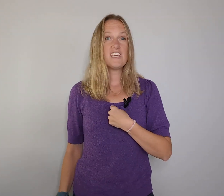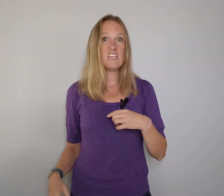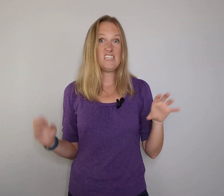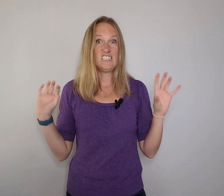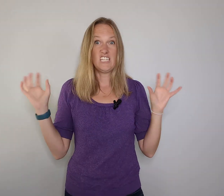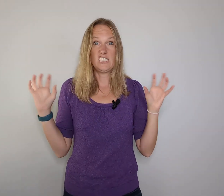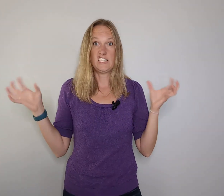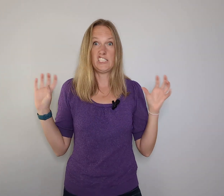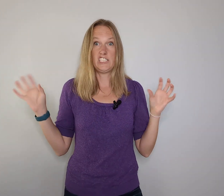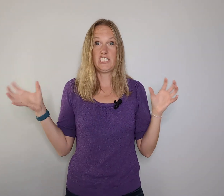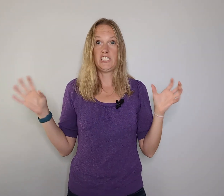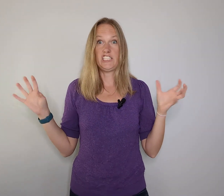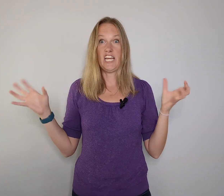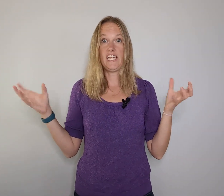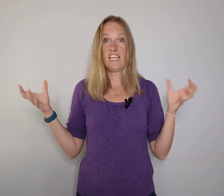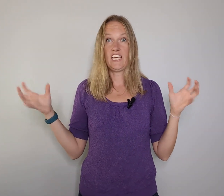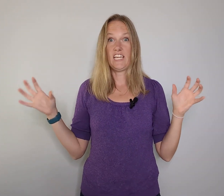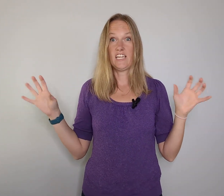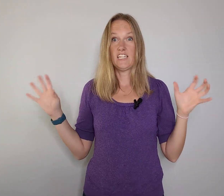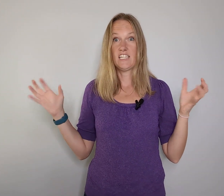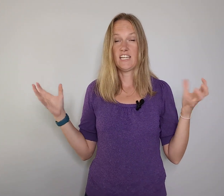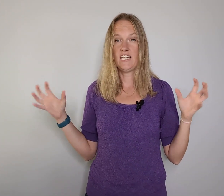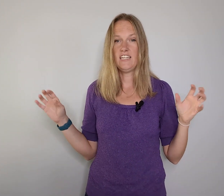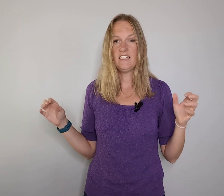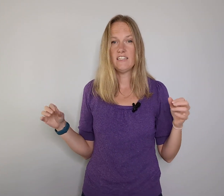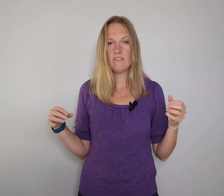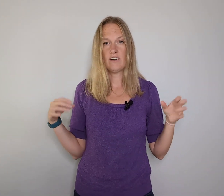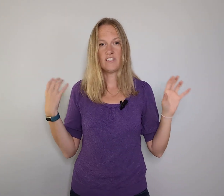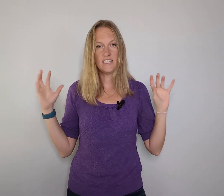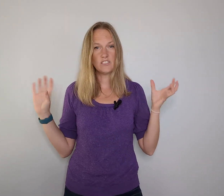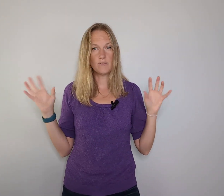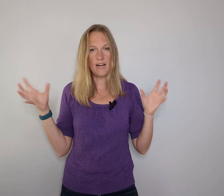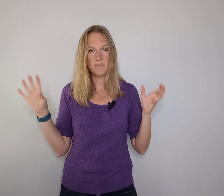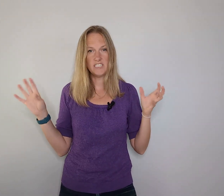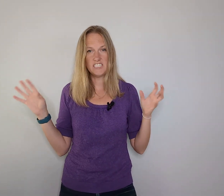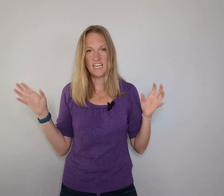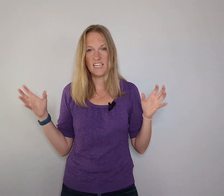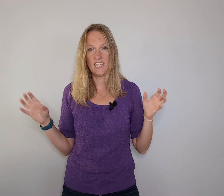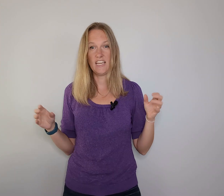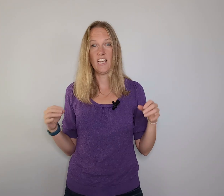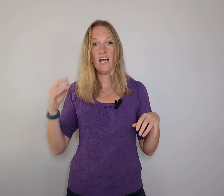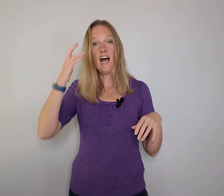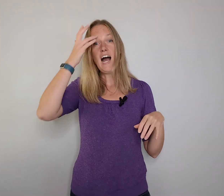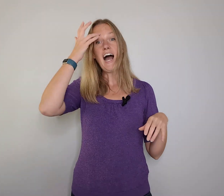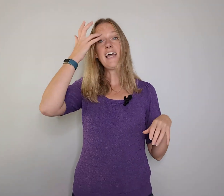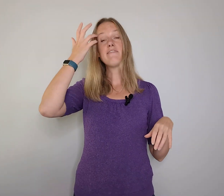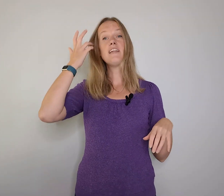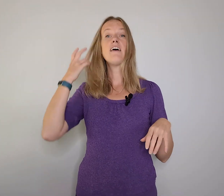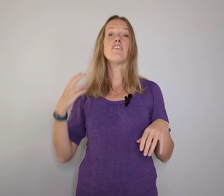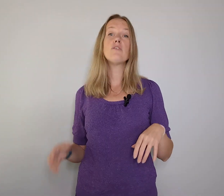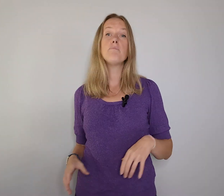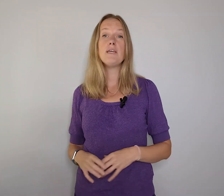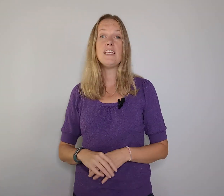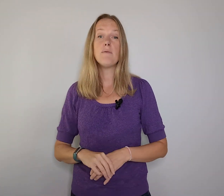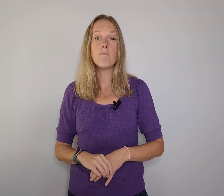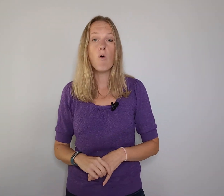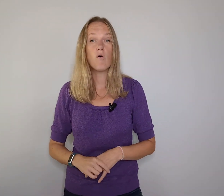me is shaking, okay? And everything is around me shaking. I've never been